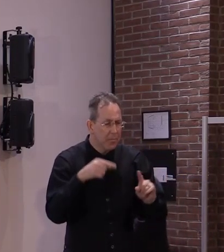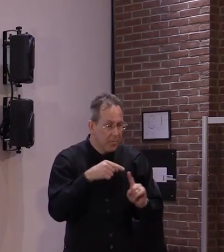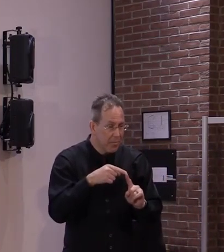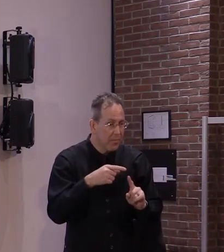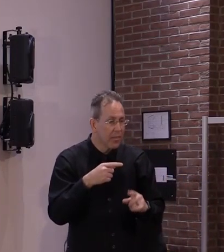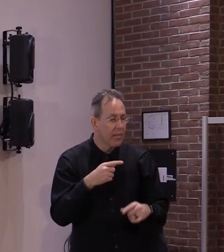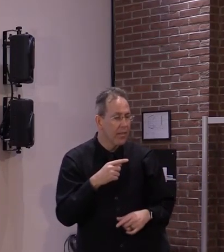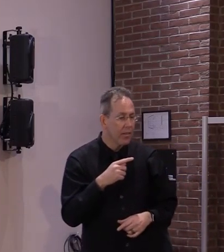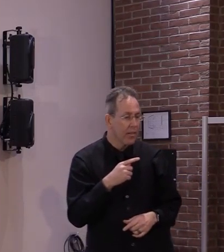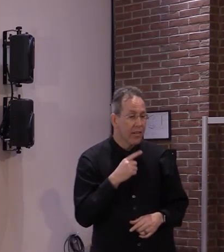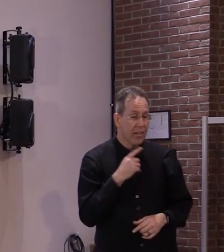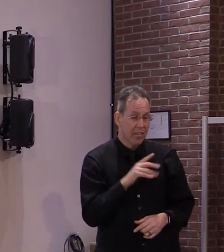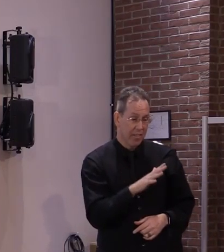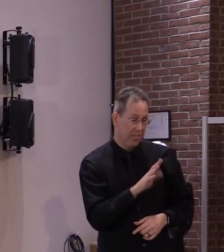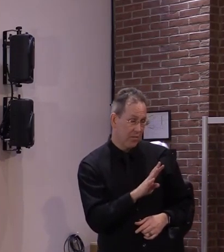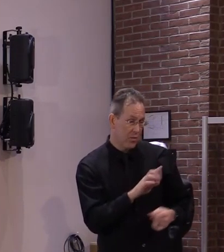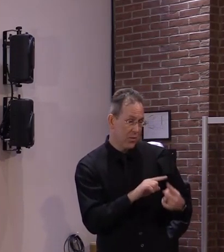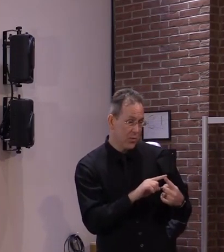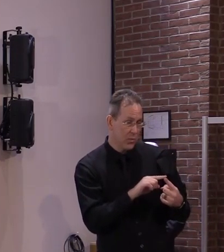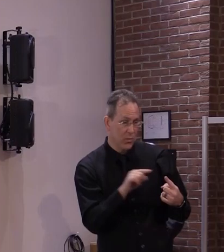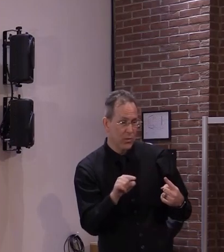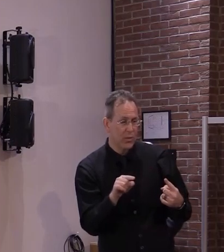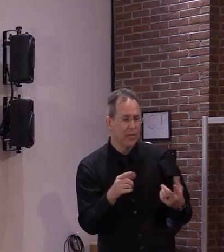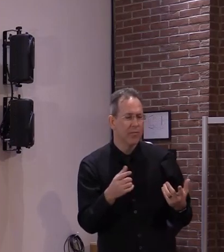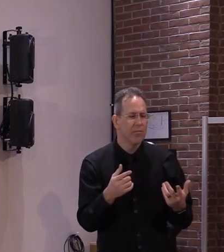recommendations. Secretary French.